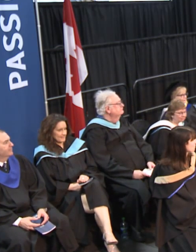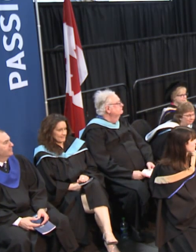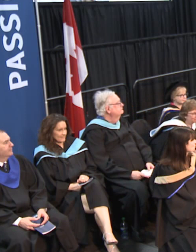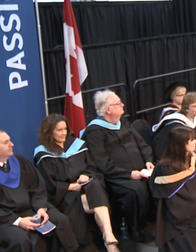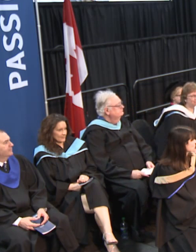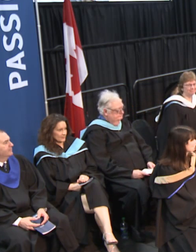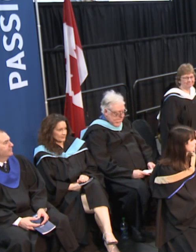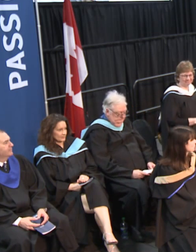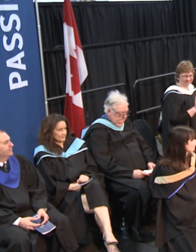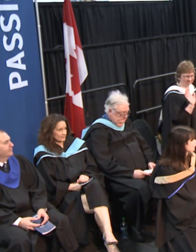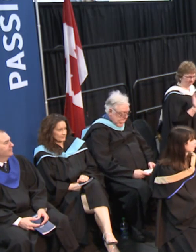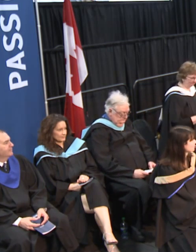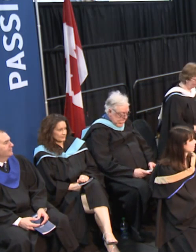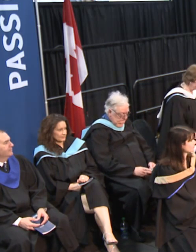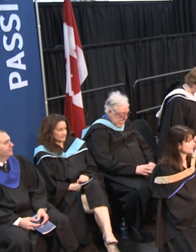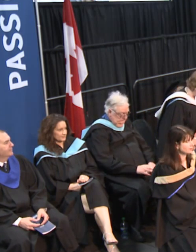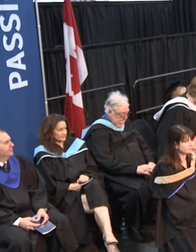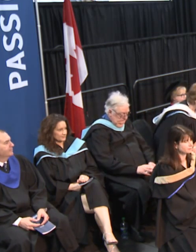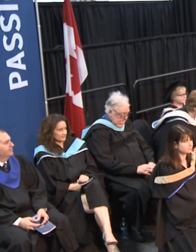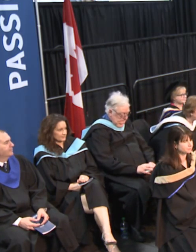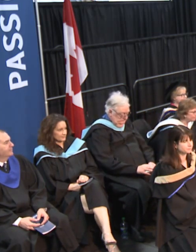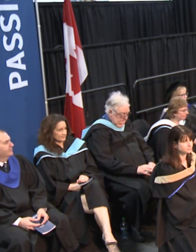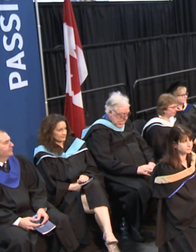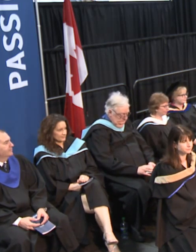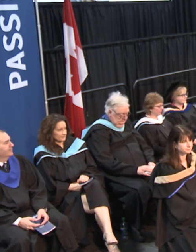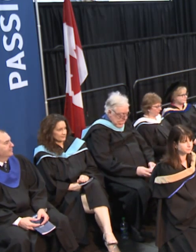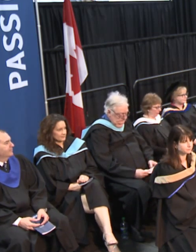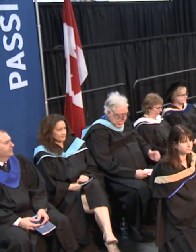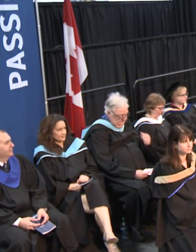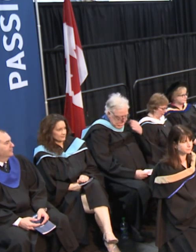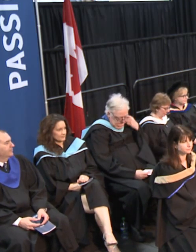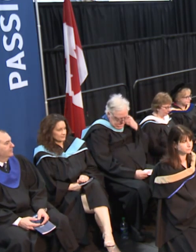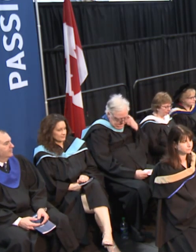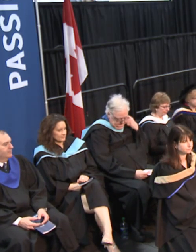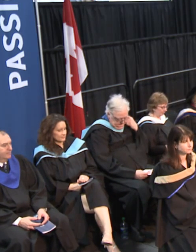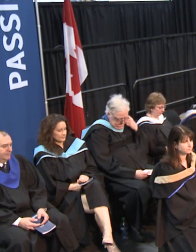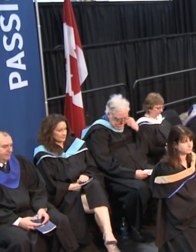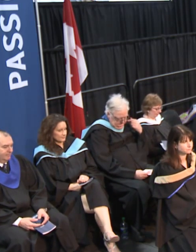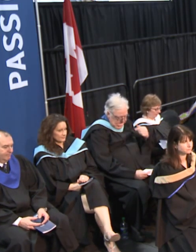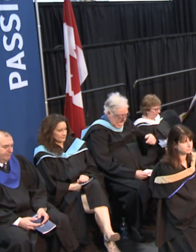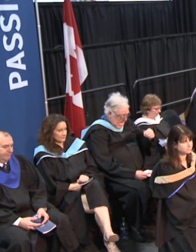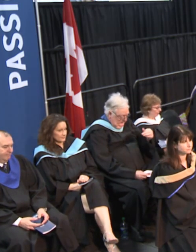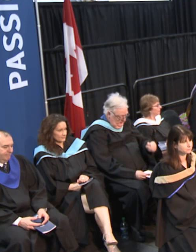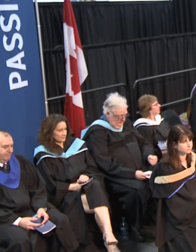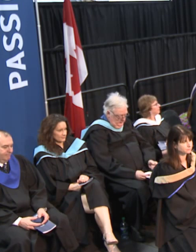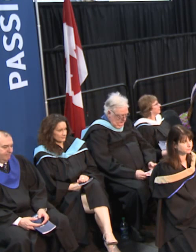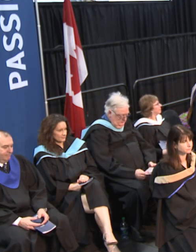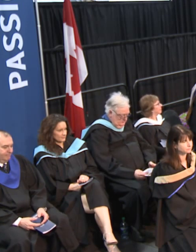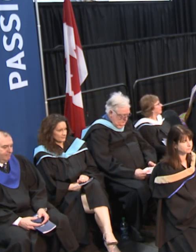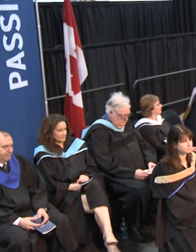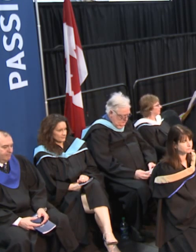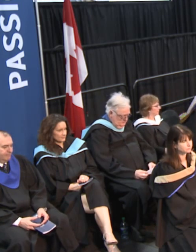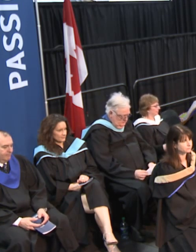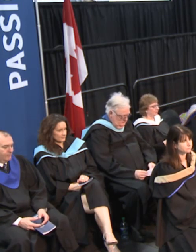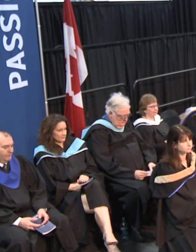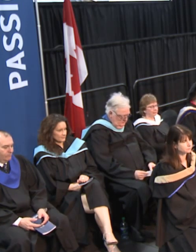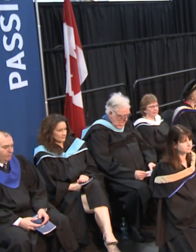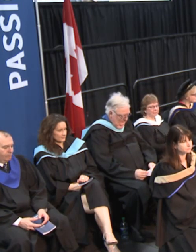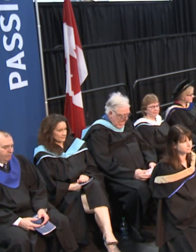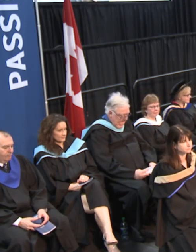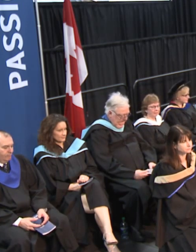Marlene McClellan, Dean, School of Health and Human Services, Lucy Canary, Dean, School of Trades and Technology,